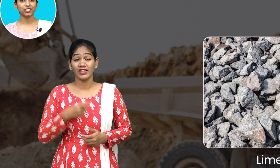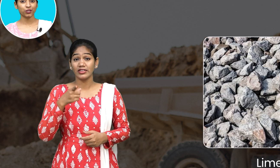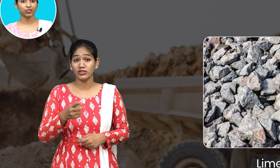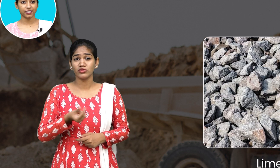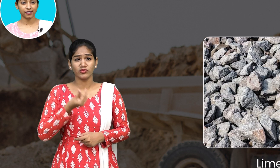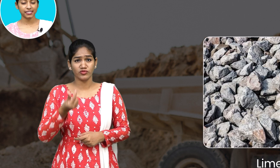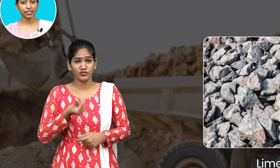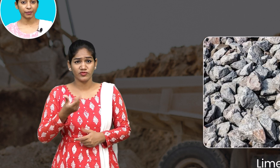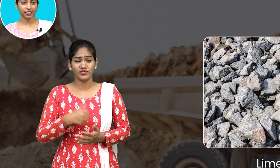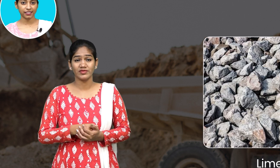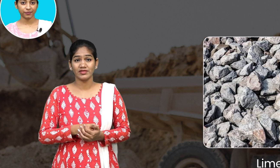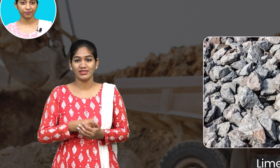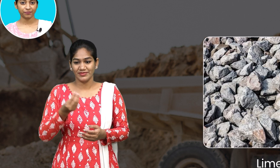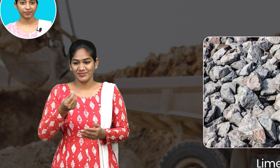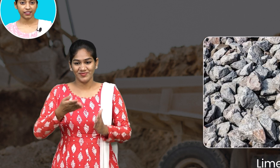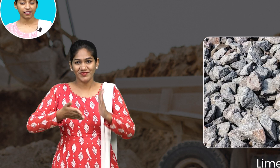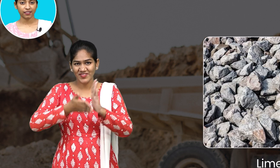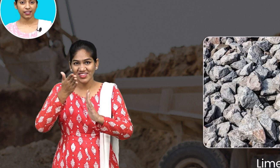It is used in cement,